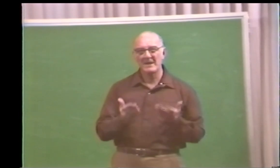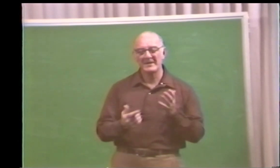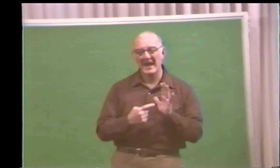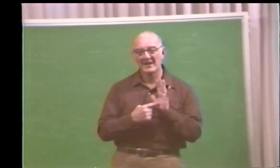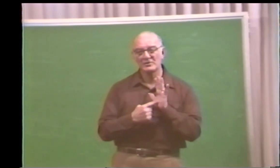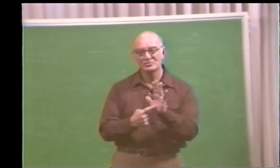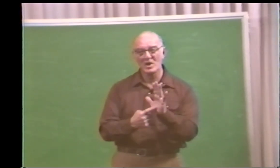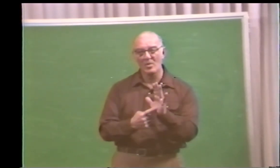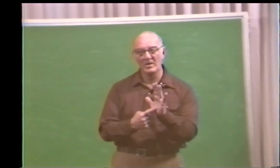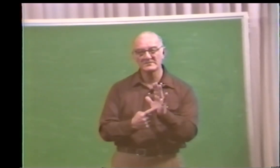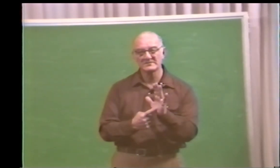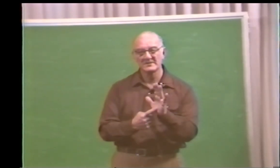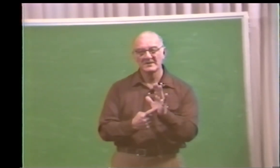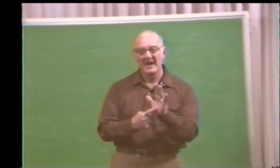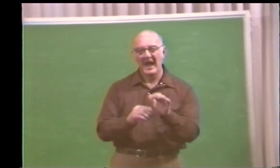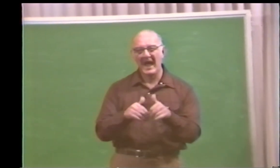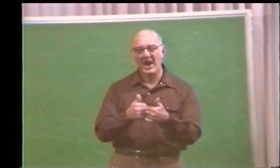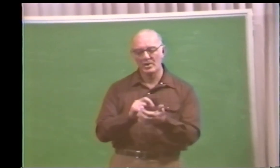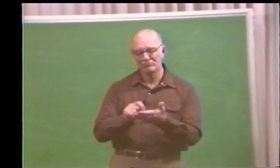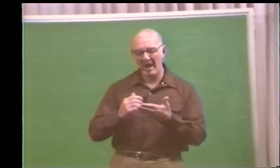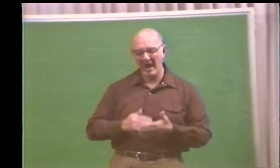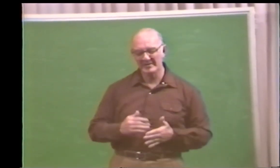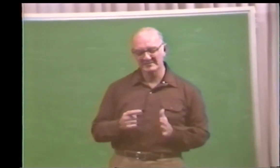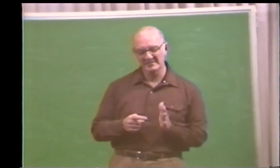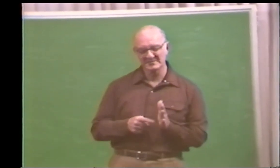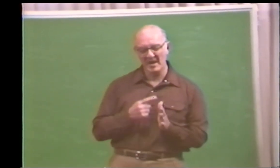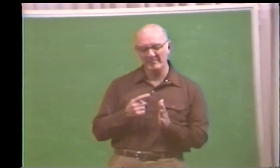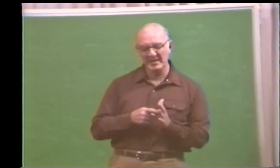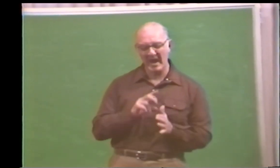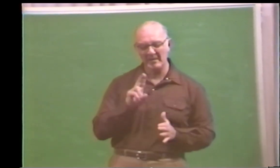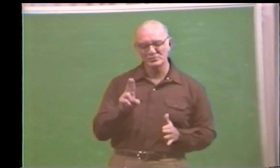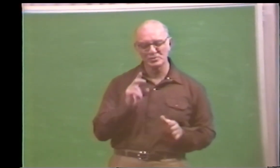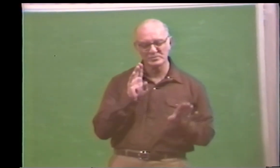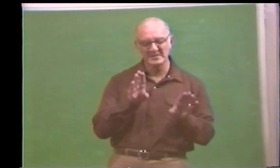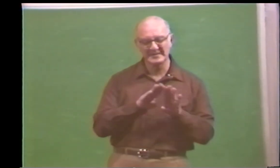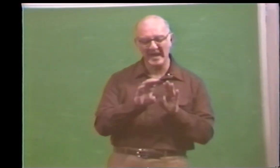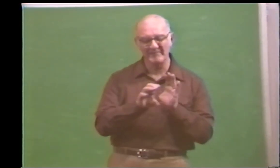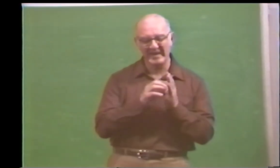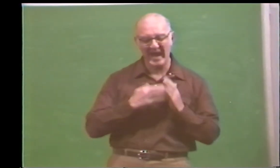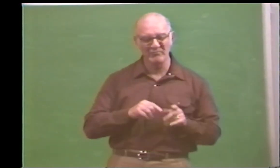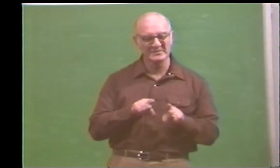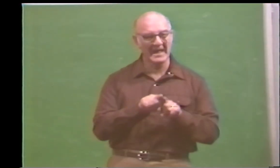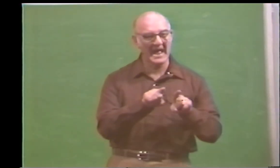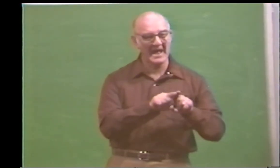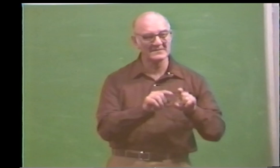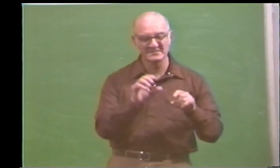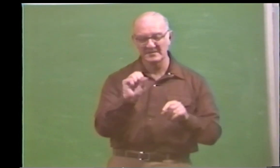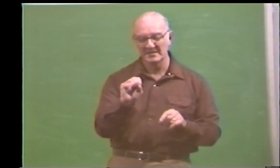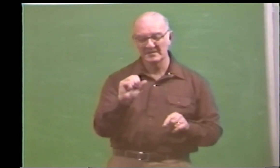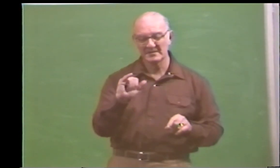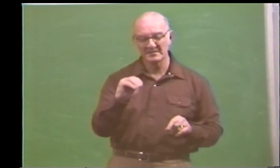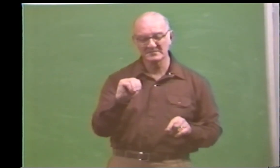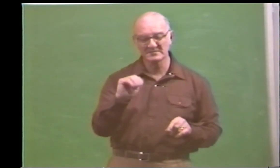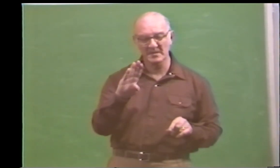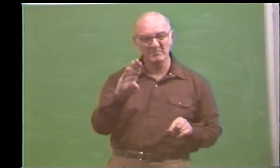Maybe that can show us how writers sometimes use a deaf character as a